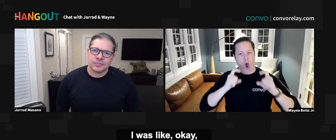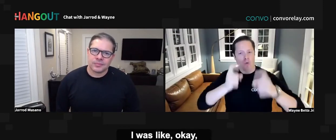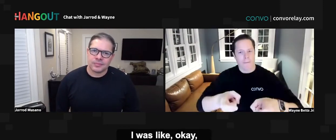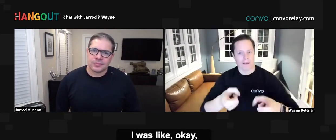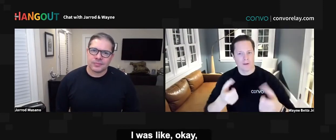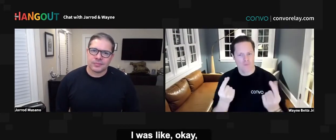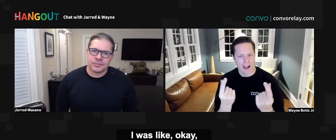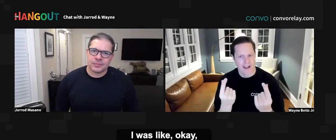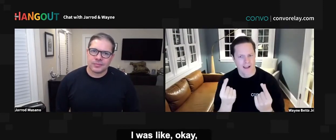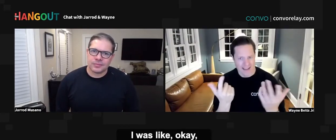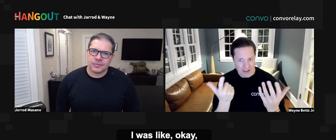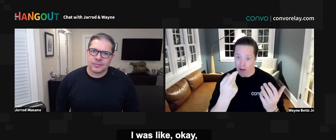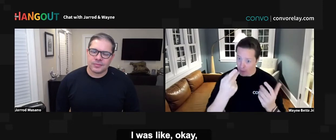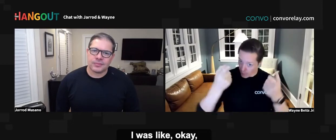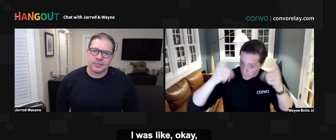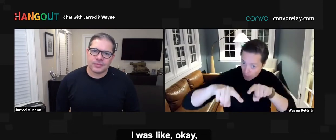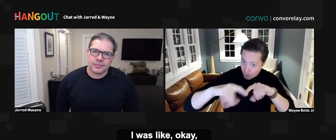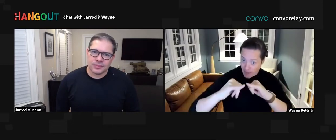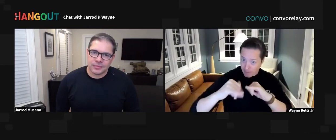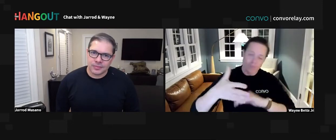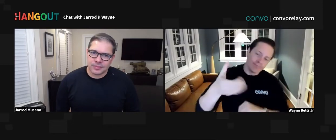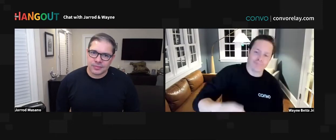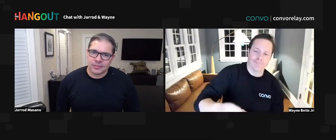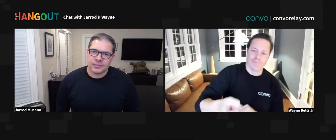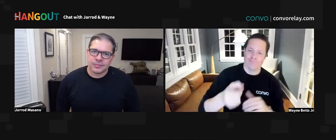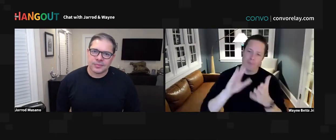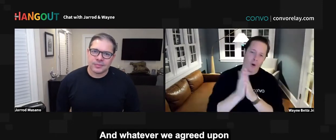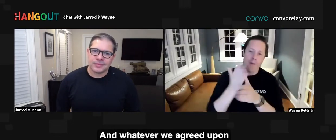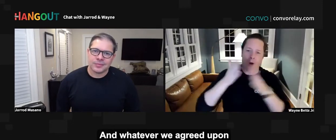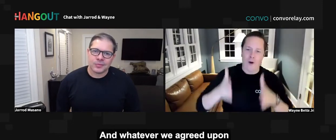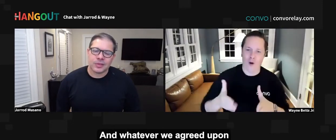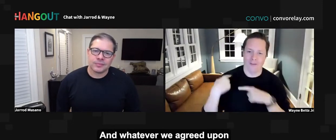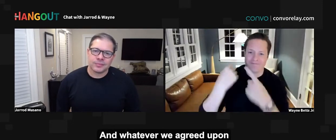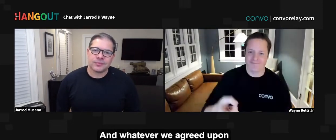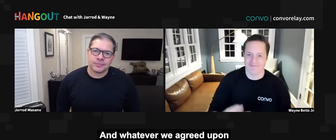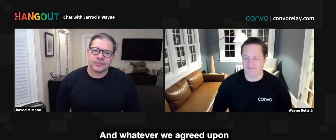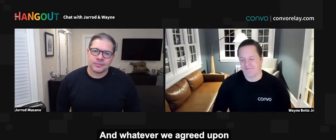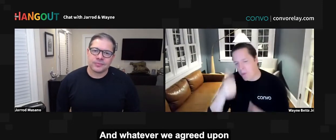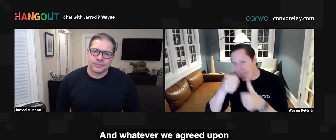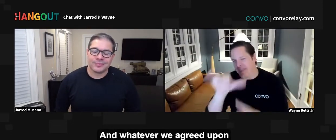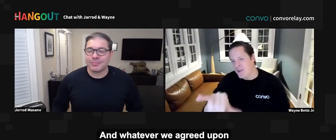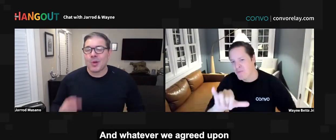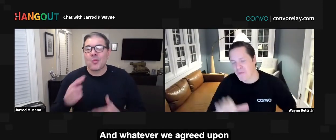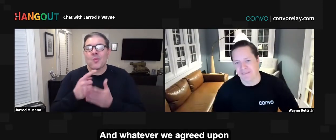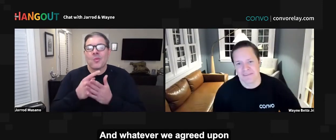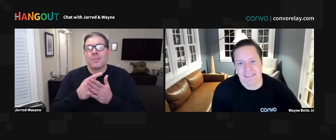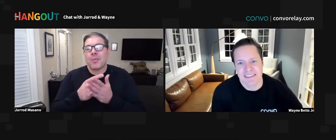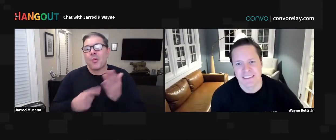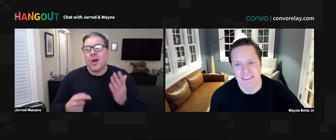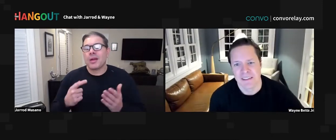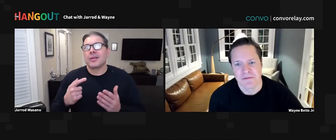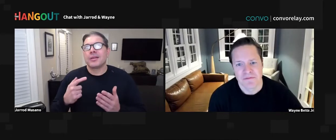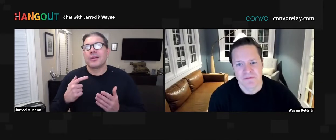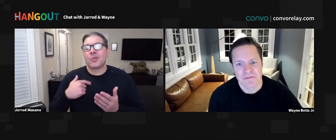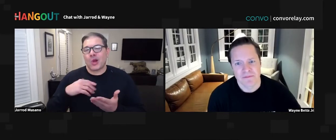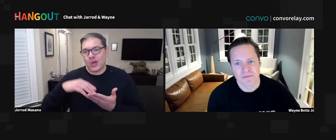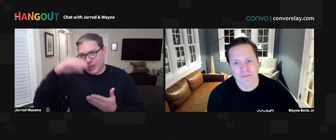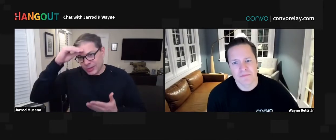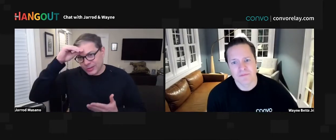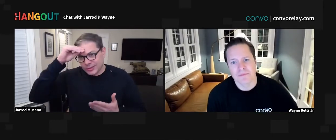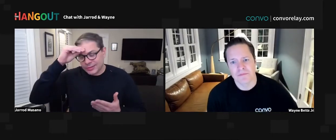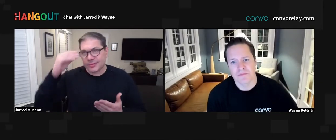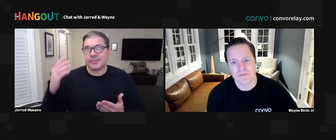thinking. And I was like, okay, this is a contribution. What am I contributing? And whatever, we agreed upon what we're going to contribute, and we became business